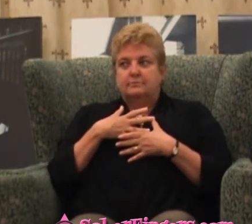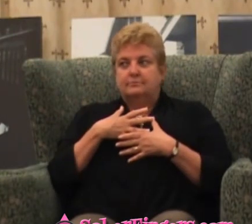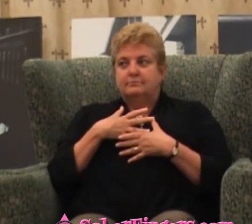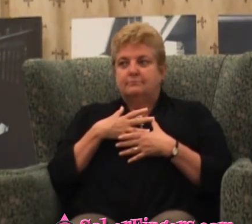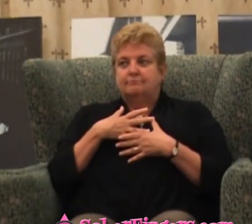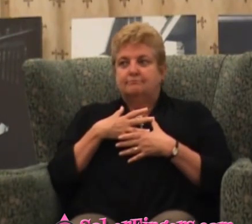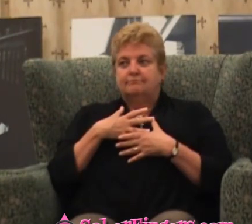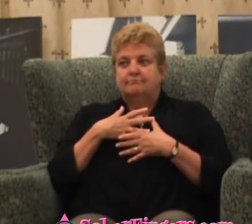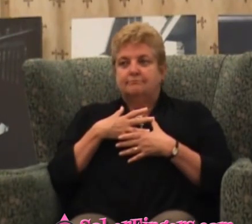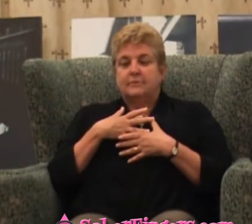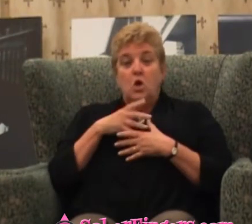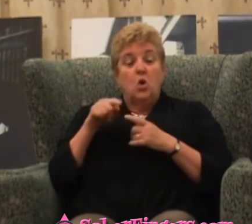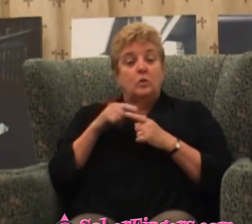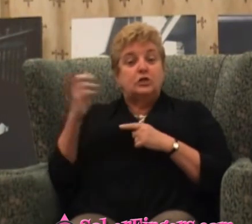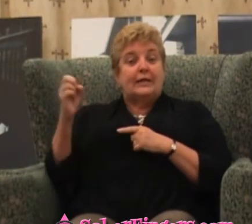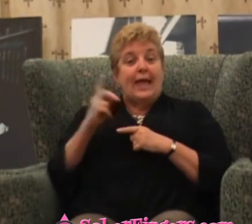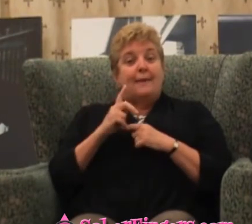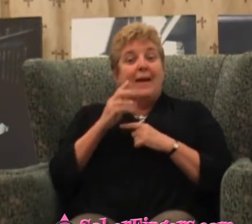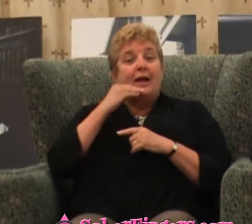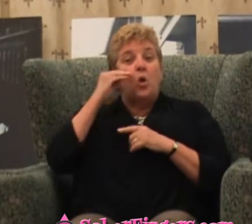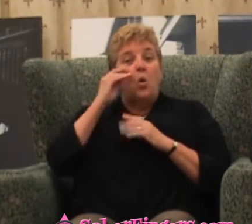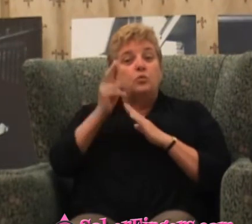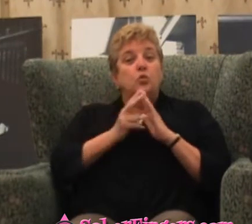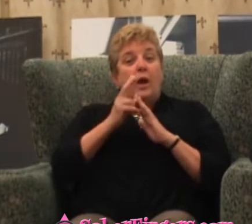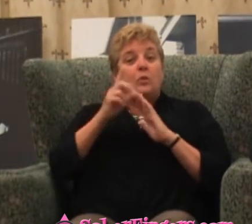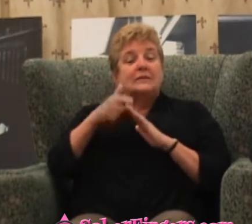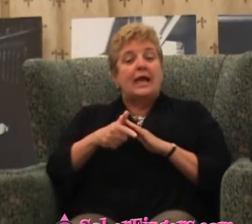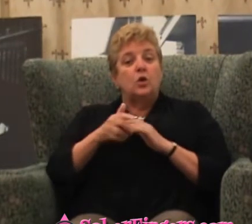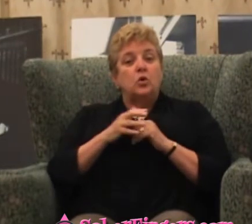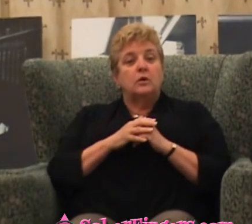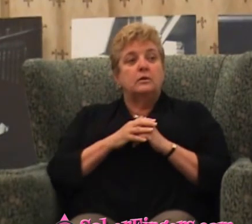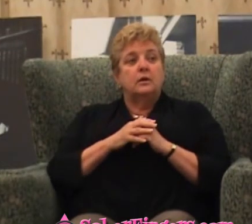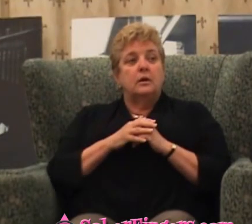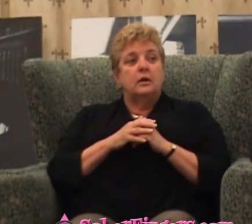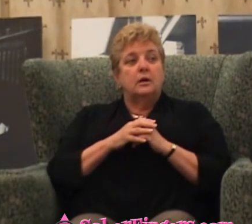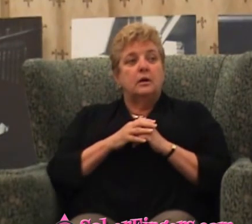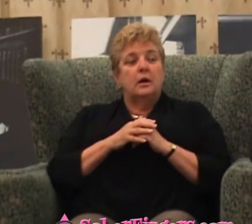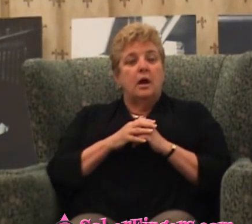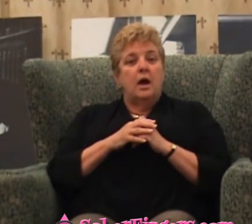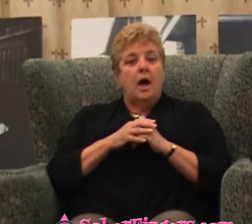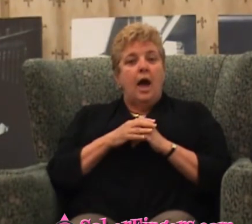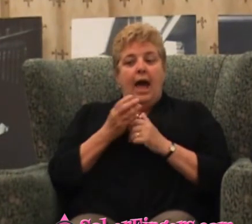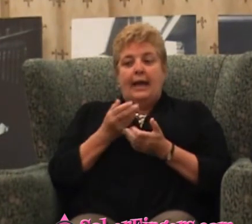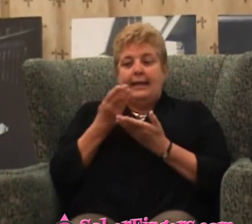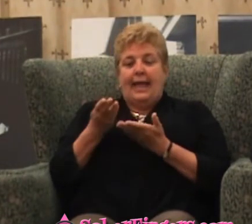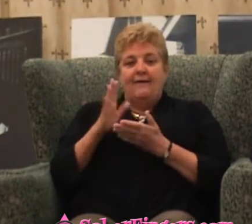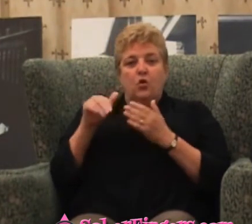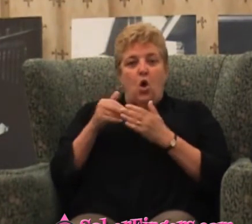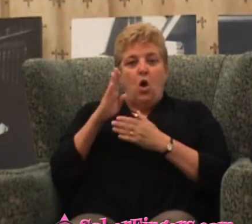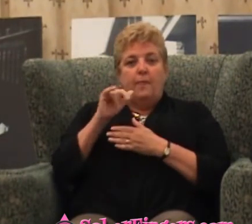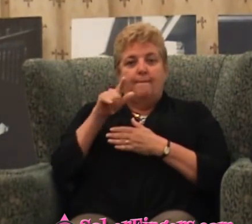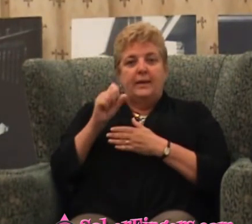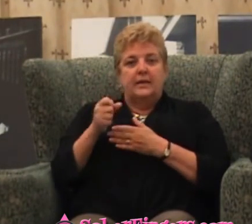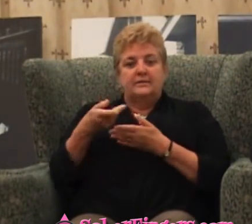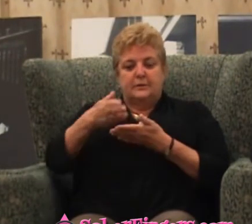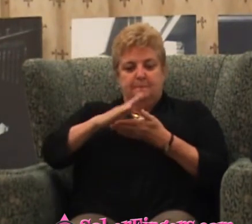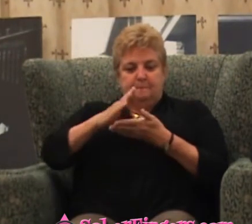When she came back home 2 hours later, I handed her all of her bills, and they were sealed up with checks